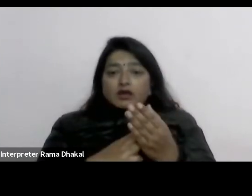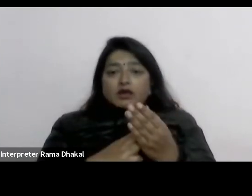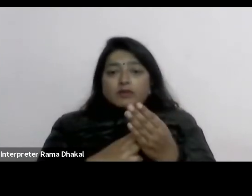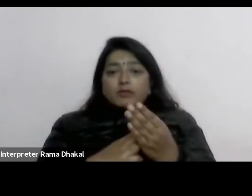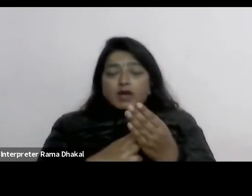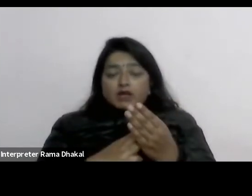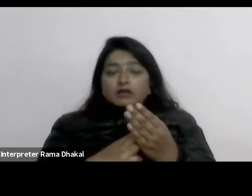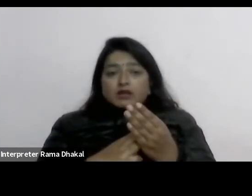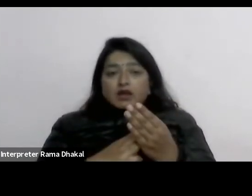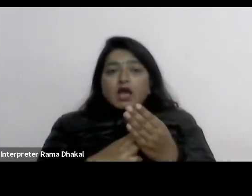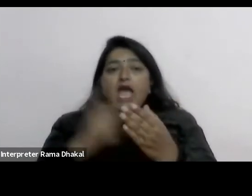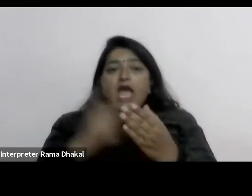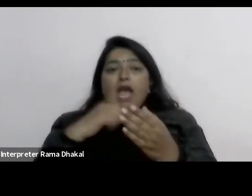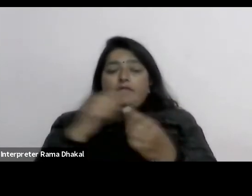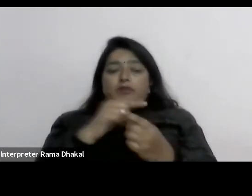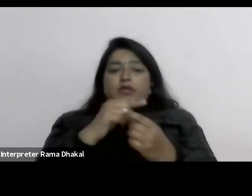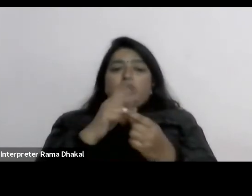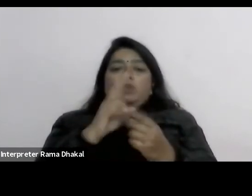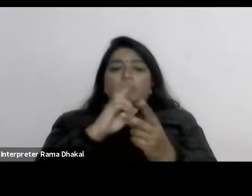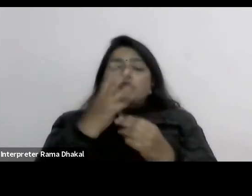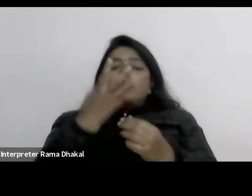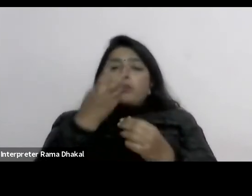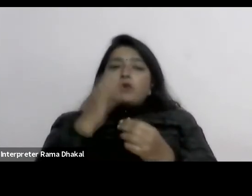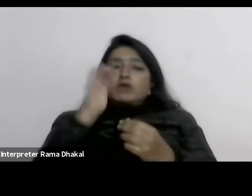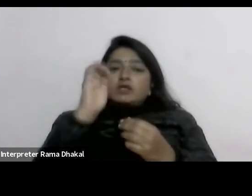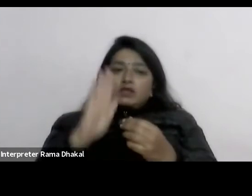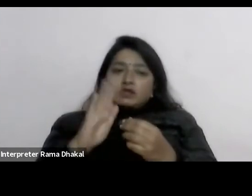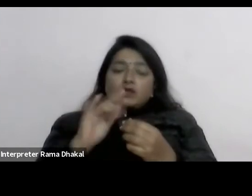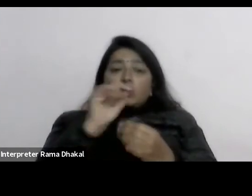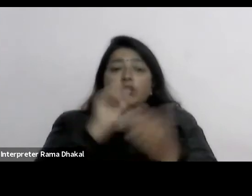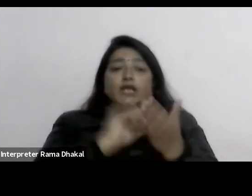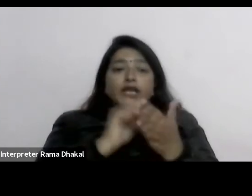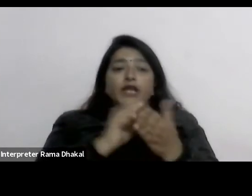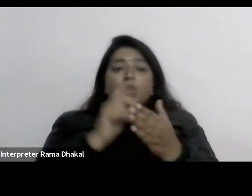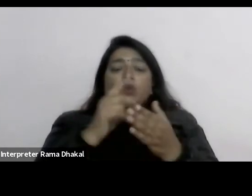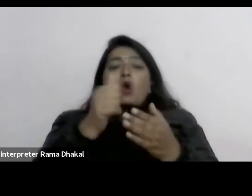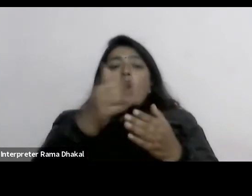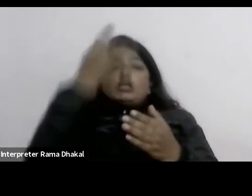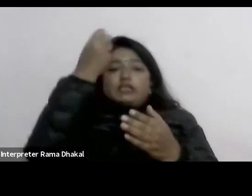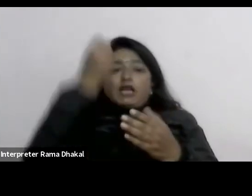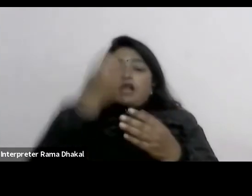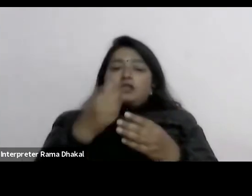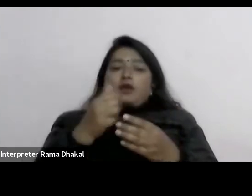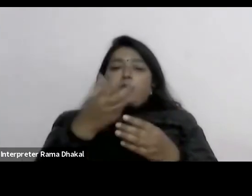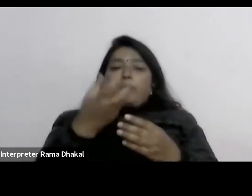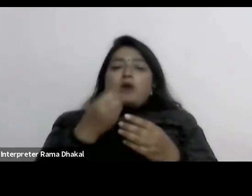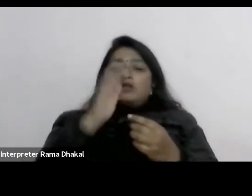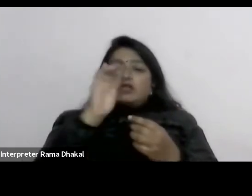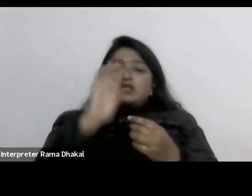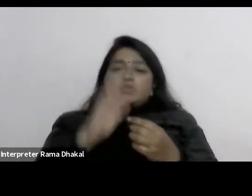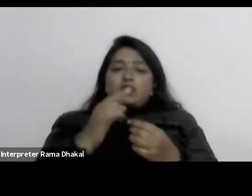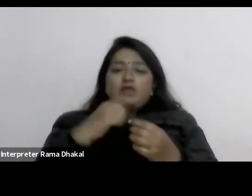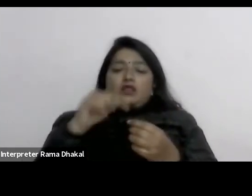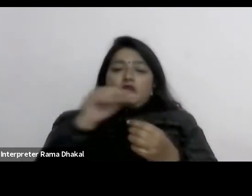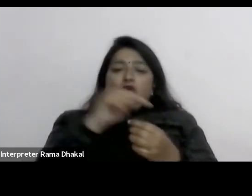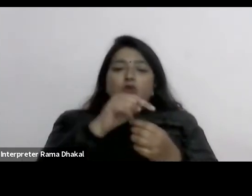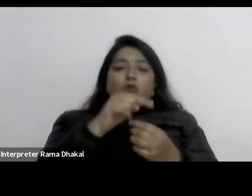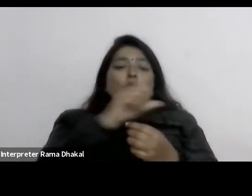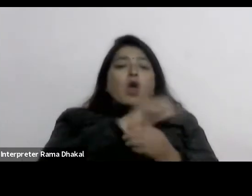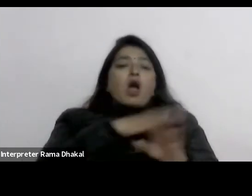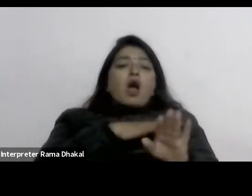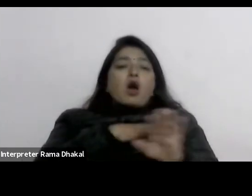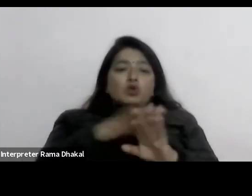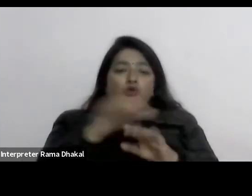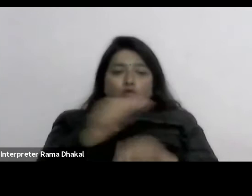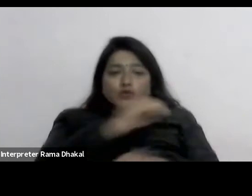at GetW commit ourselves to, that we will continue to create these spaces, which would be, we will ensure that these are